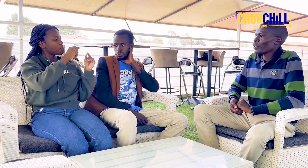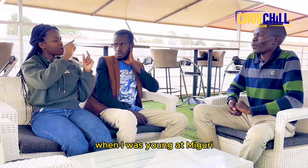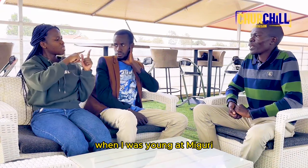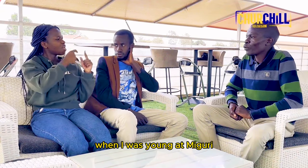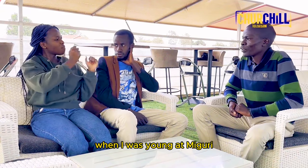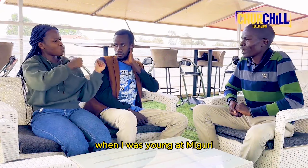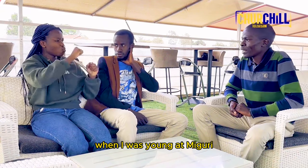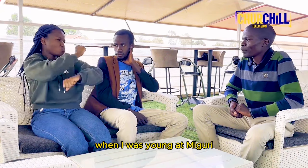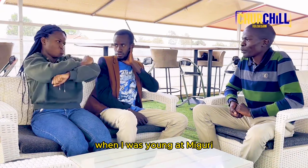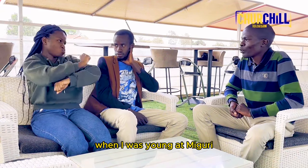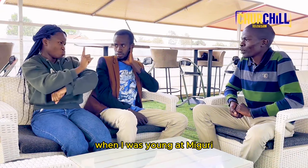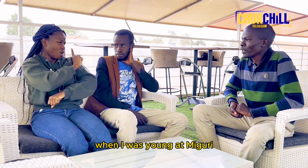When I was young at Migori.